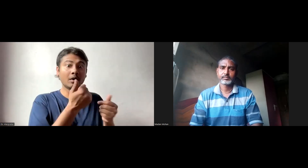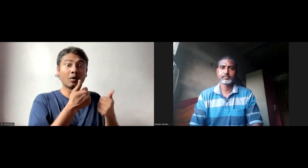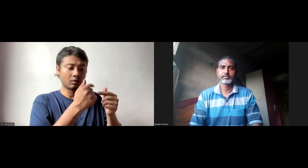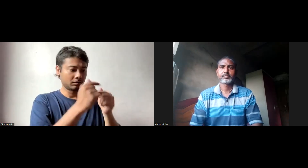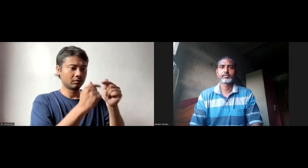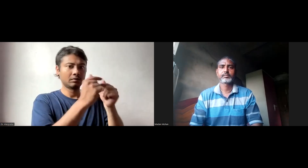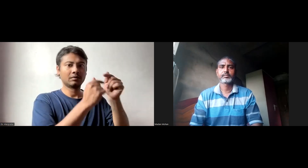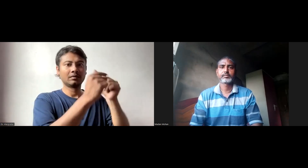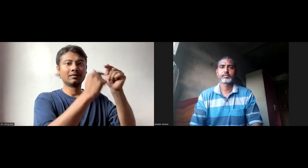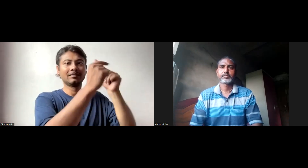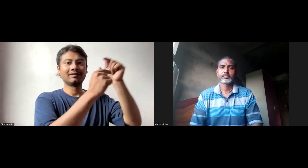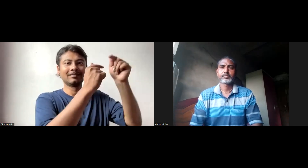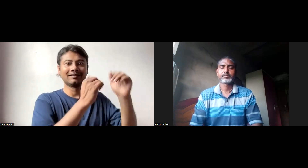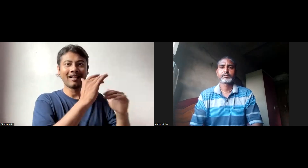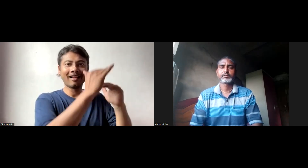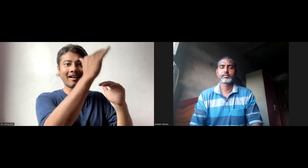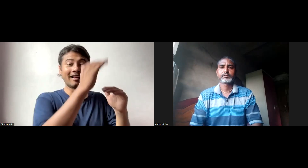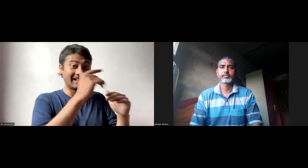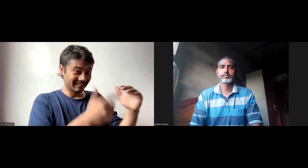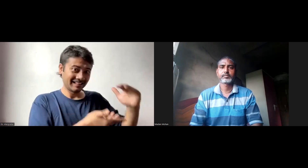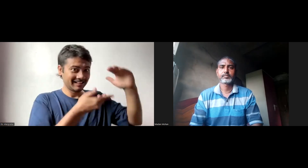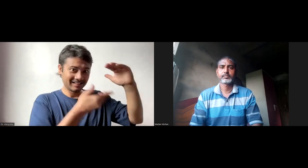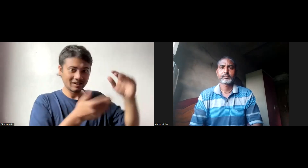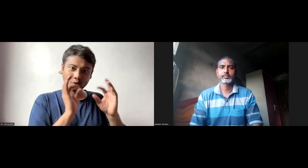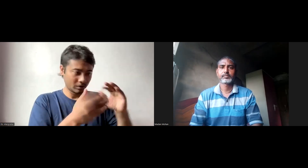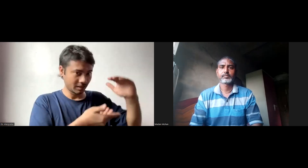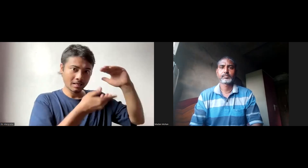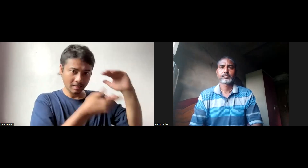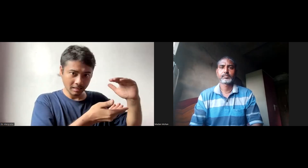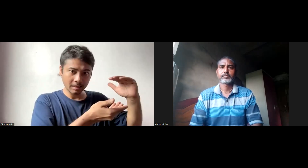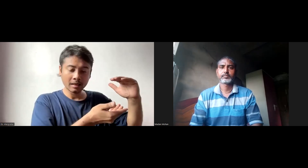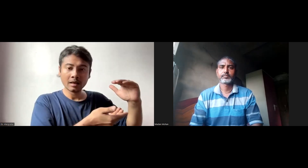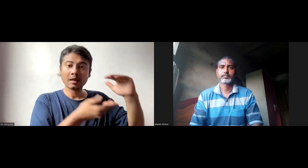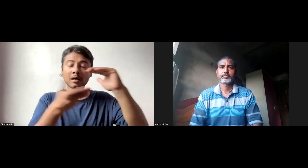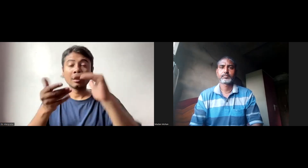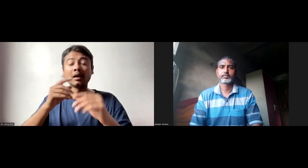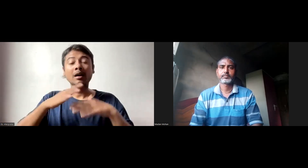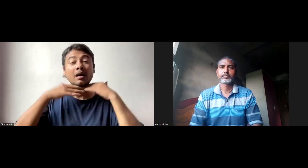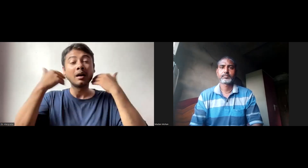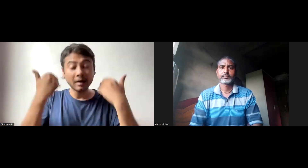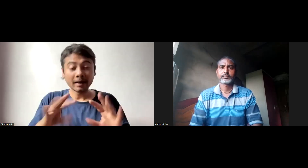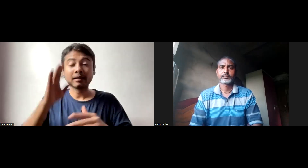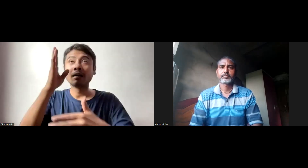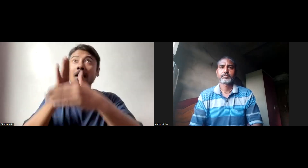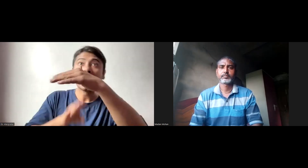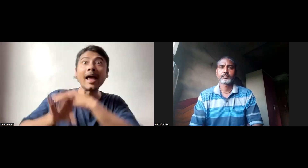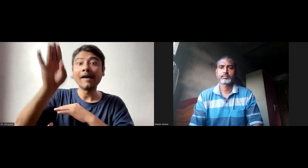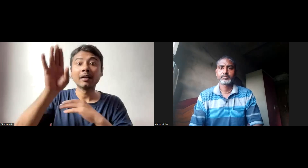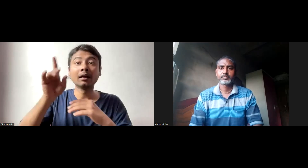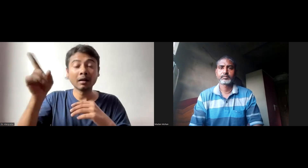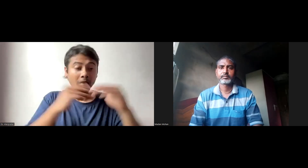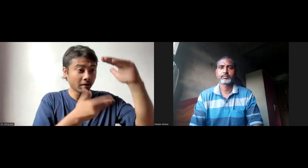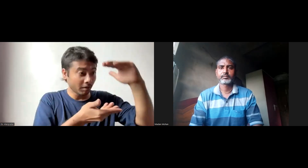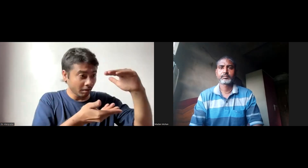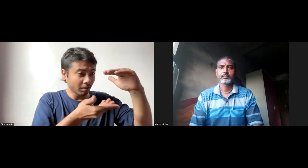years of heavenly planets enjoyment. So that calculation actually is not in our hands. That